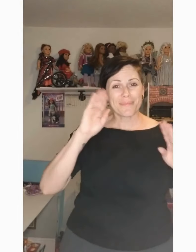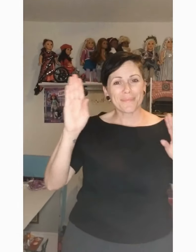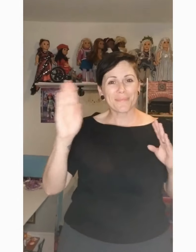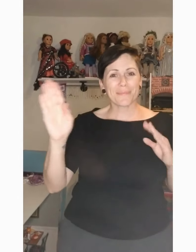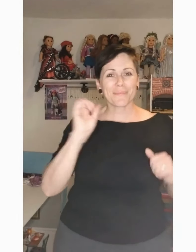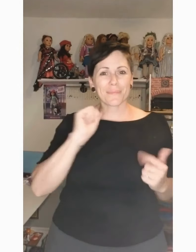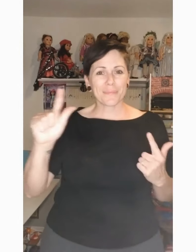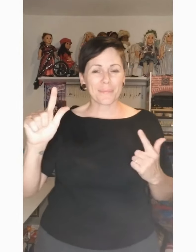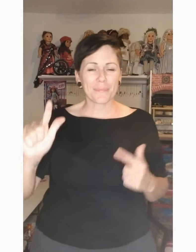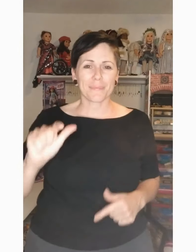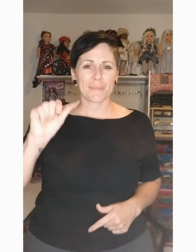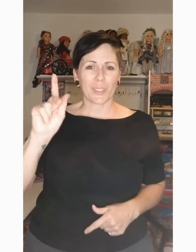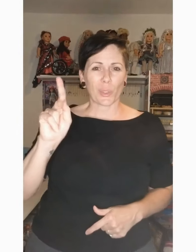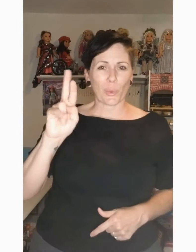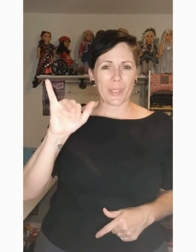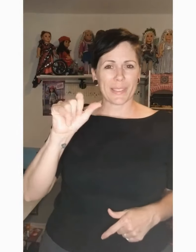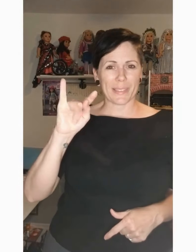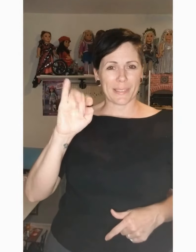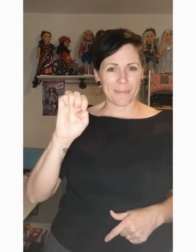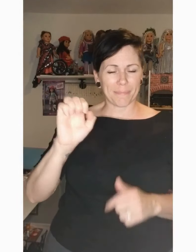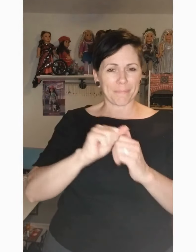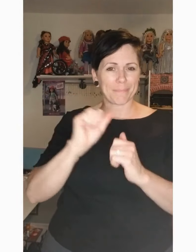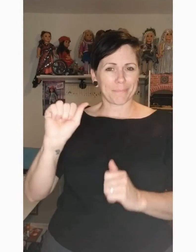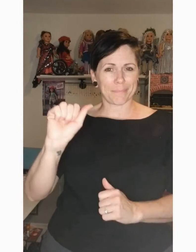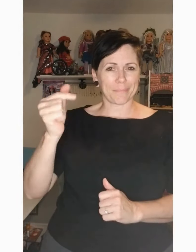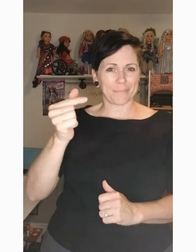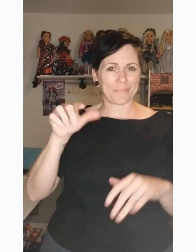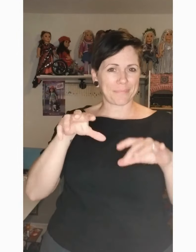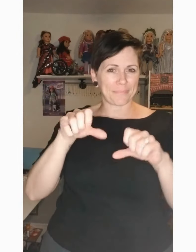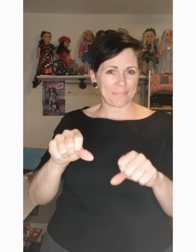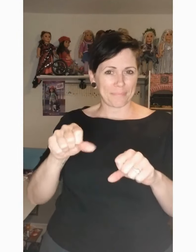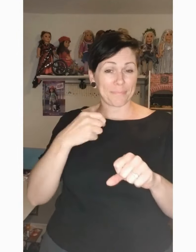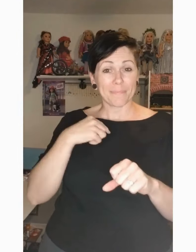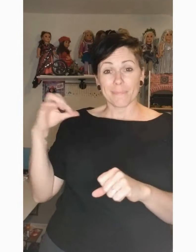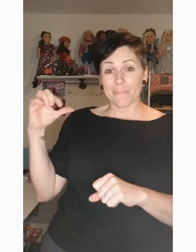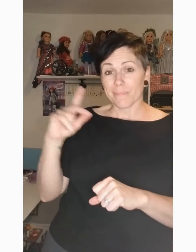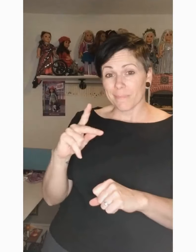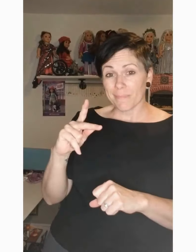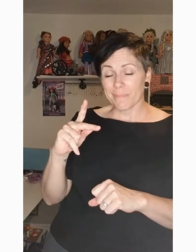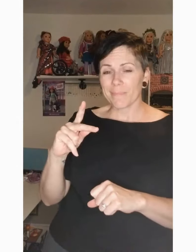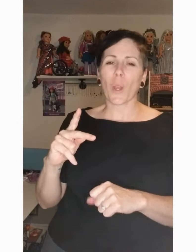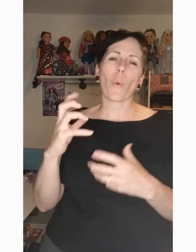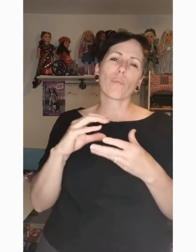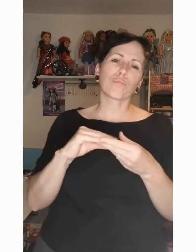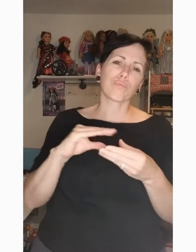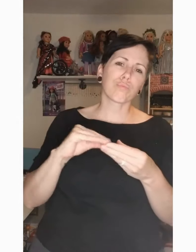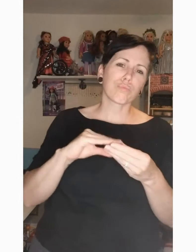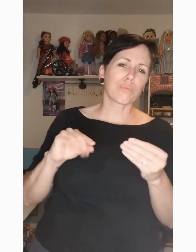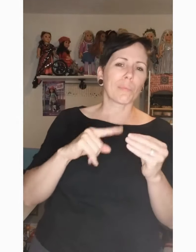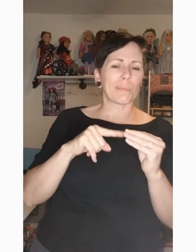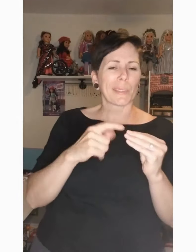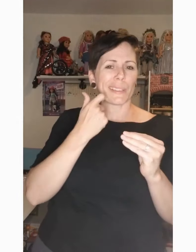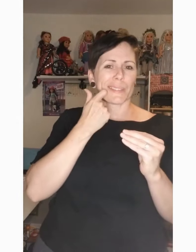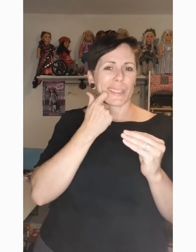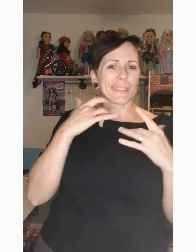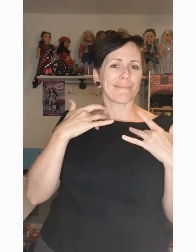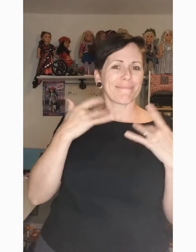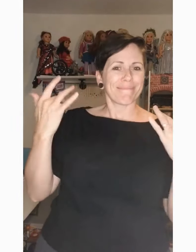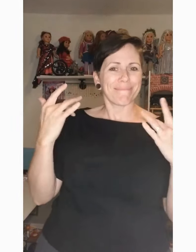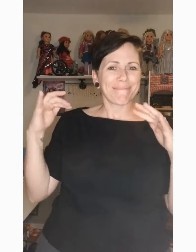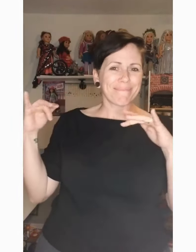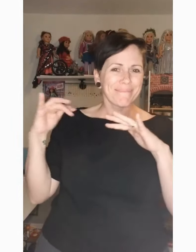Hello, everyone. This is Kristie with AG Takes Over. I am back just to share a little bit about a recent in person doll friend